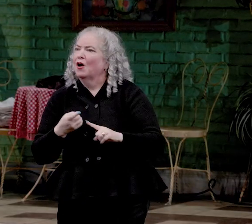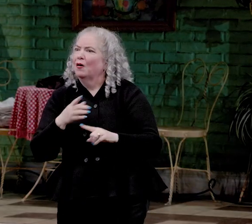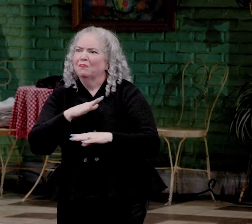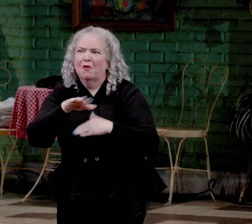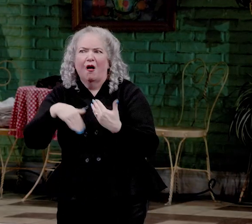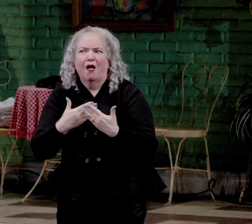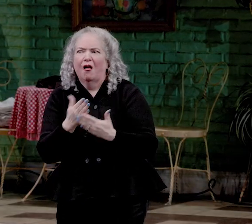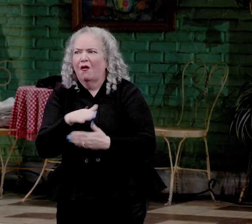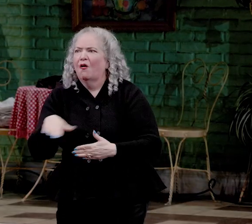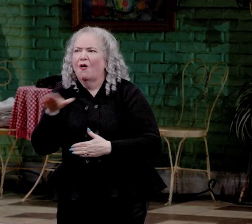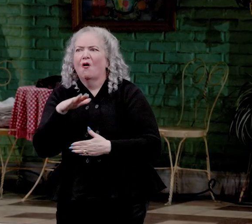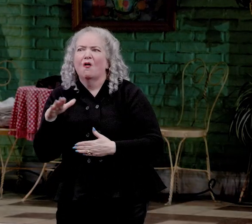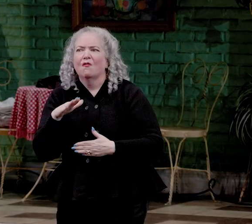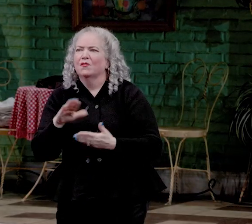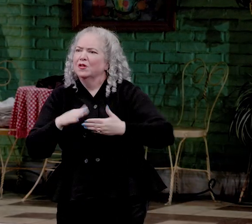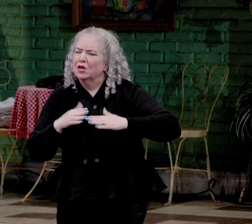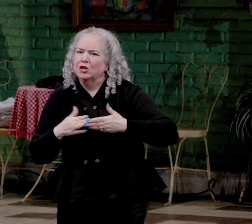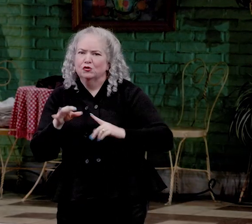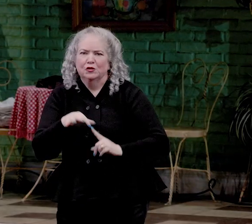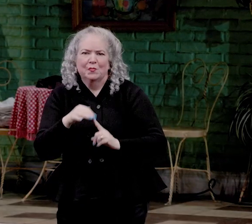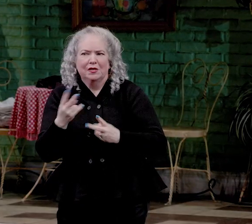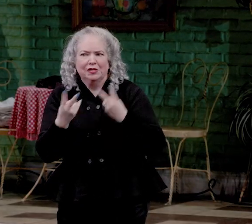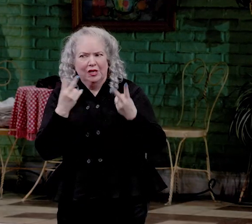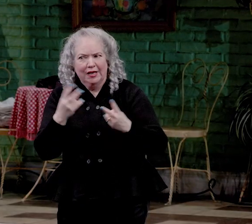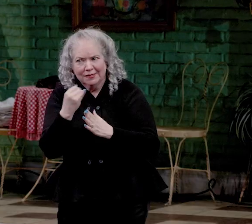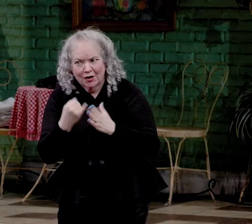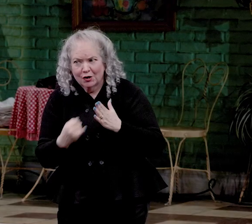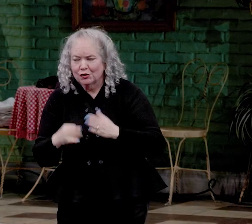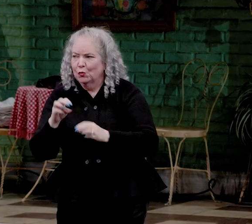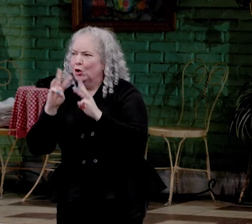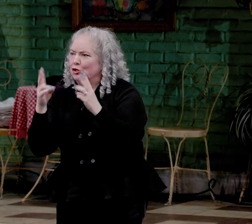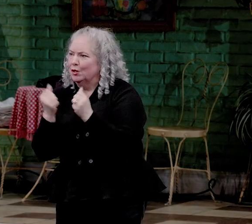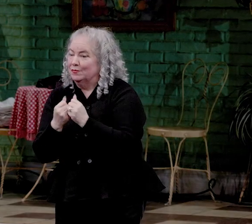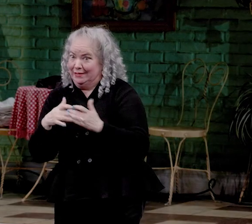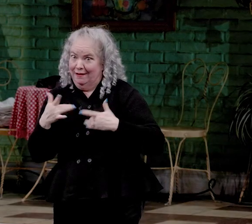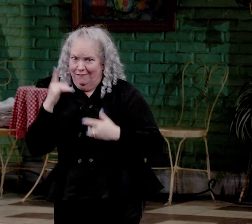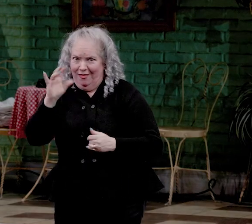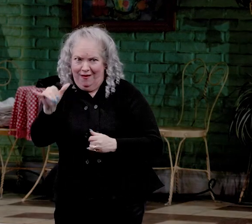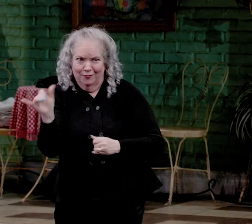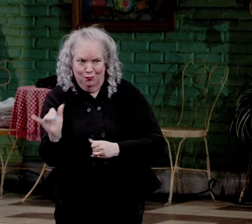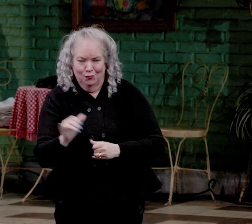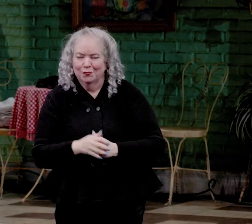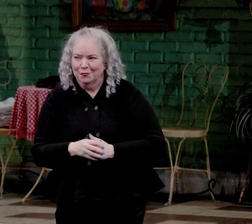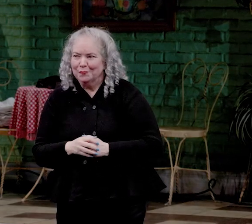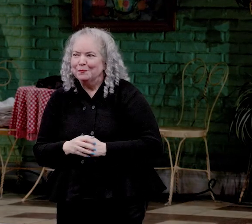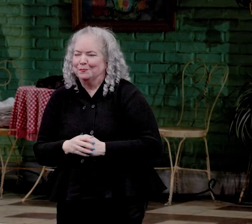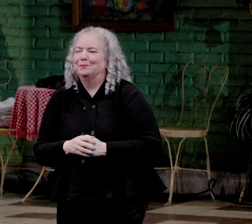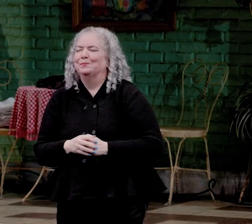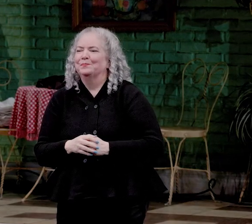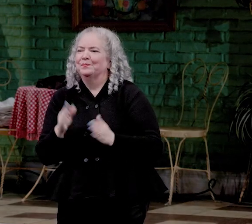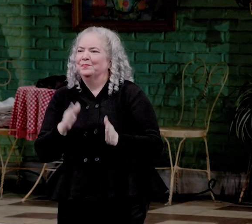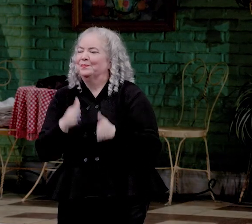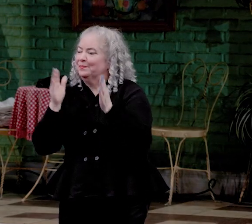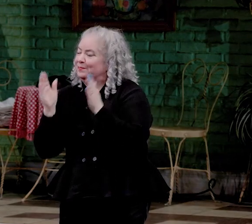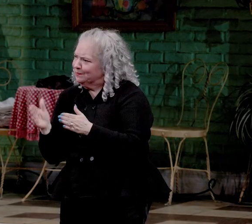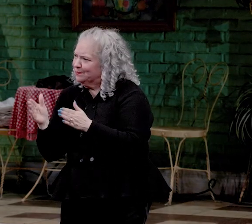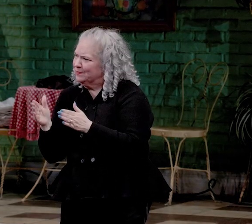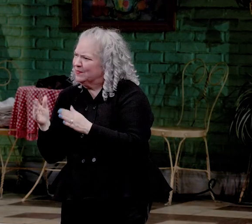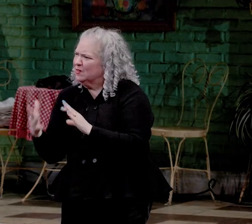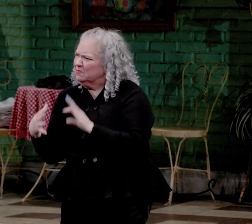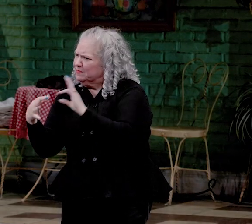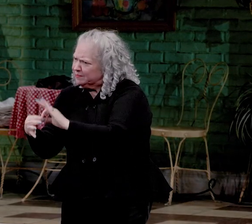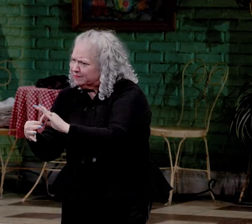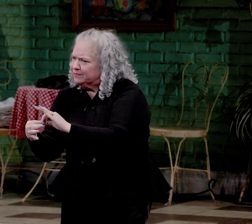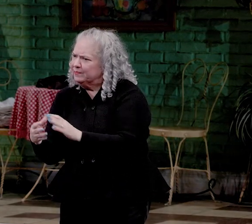and special guest artists and workshops. Very excited for that as well. Okay, now we will move on to engagement for